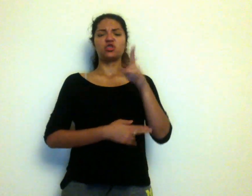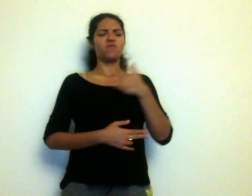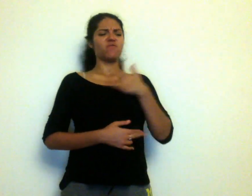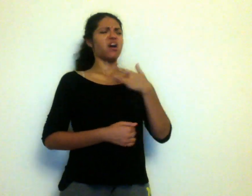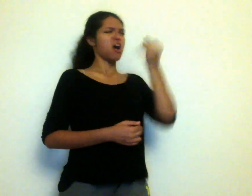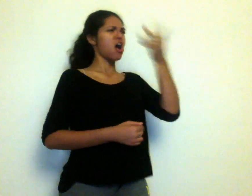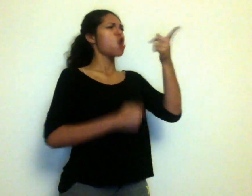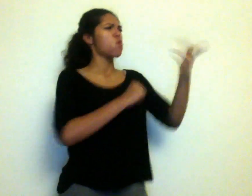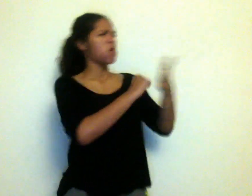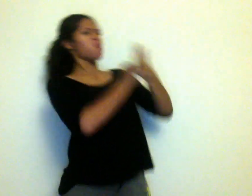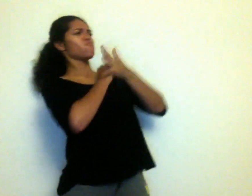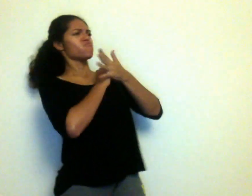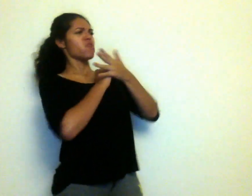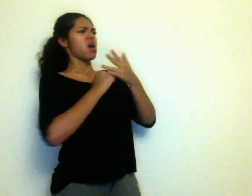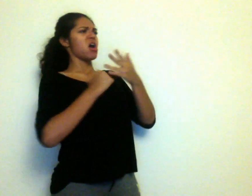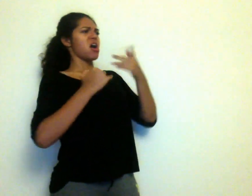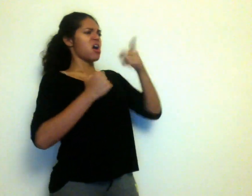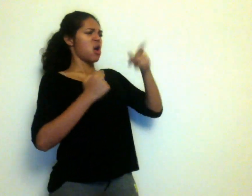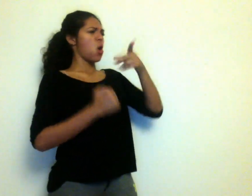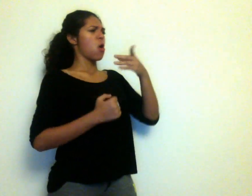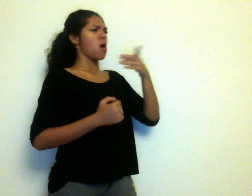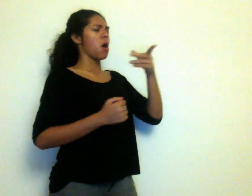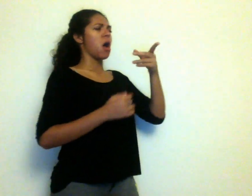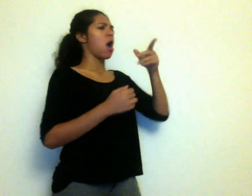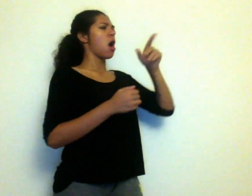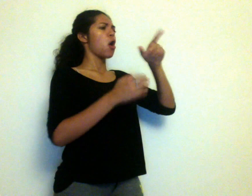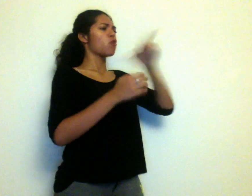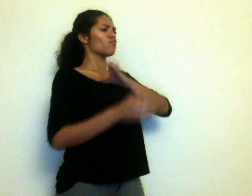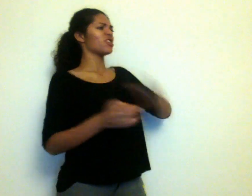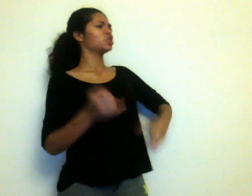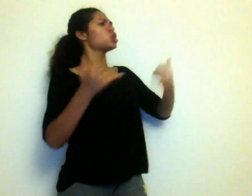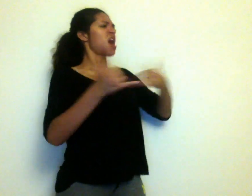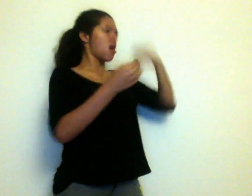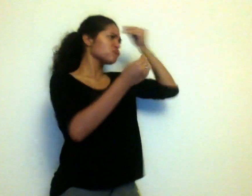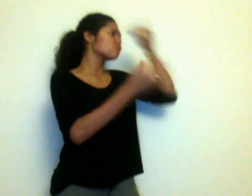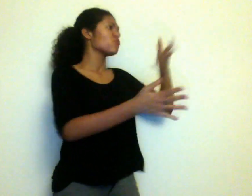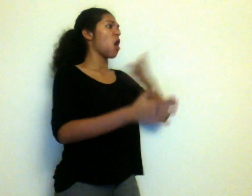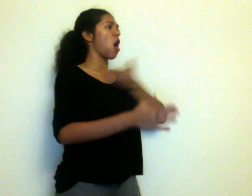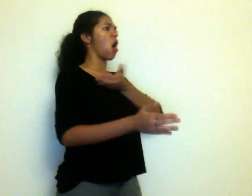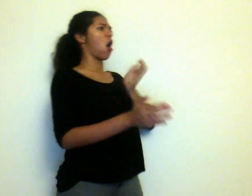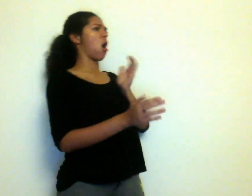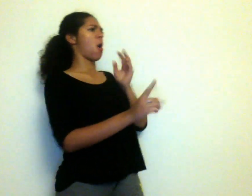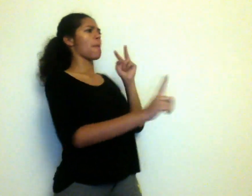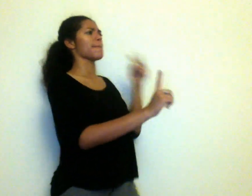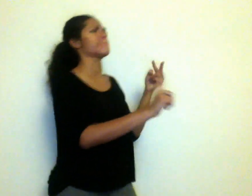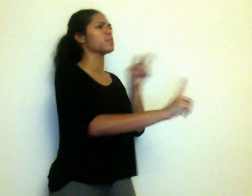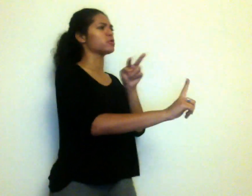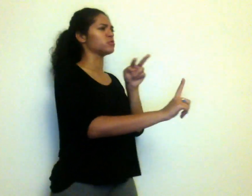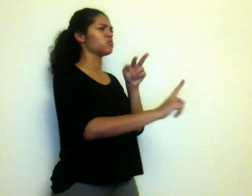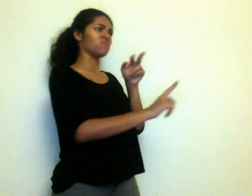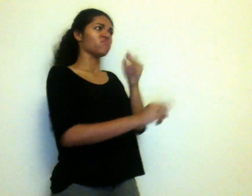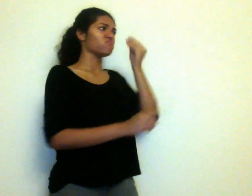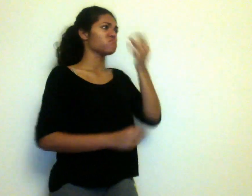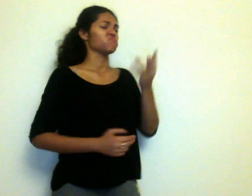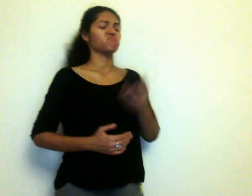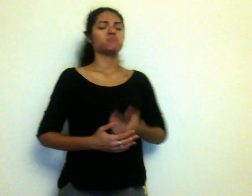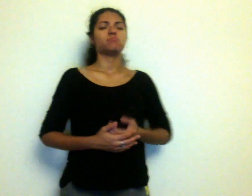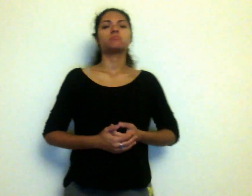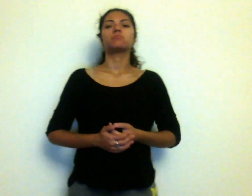And the intricacy gets only deeper and deeper. And the last thing he did, one more, he went into political theory and